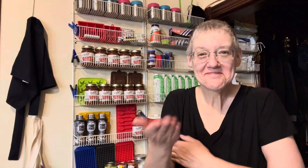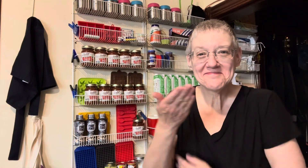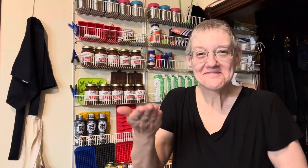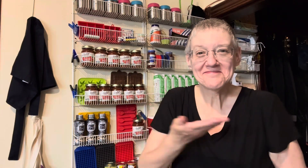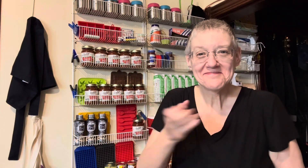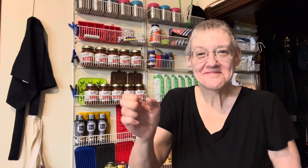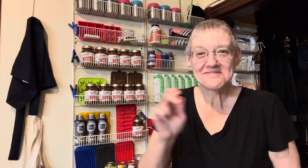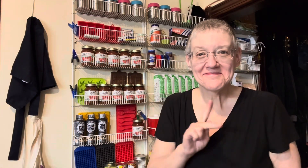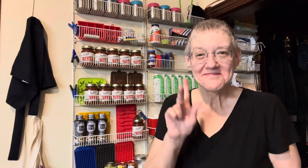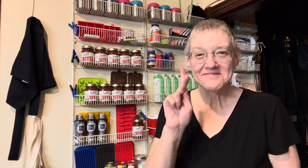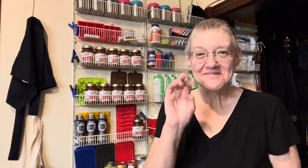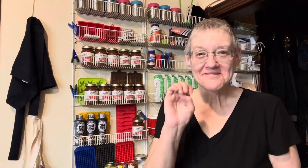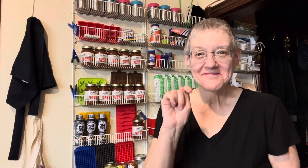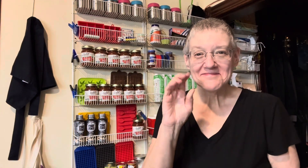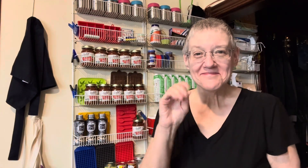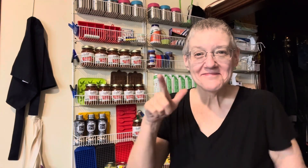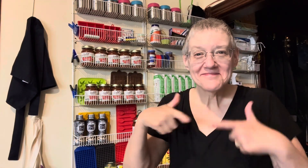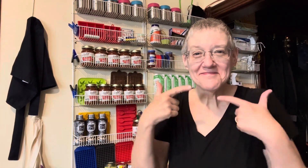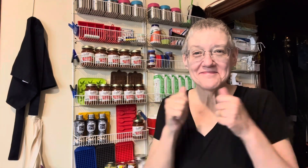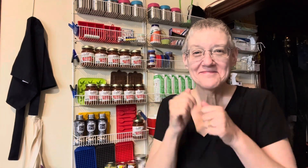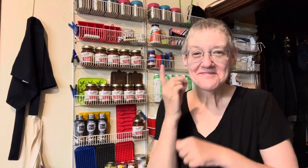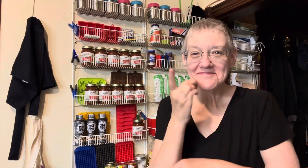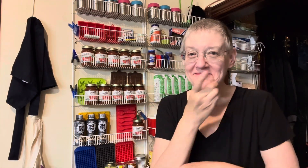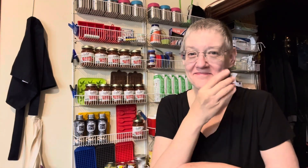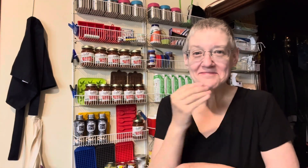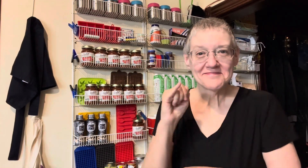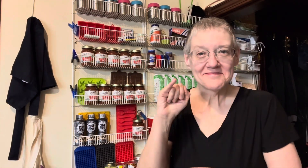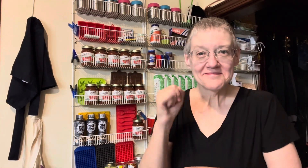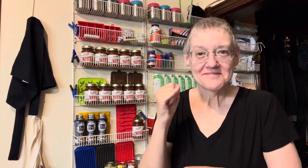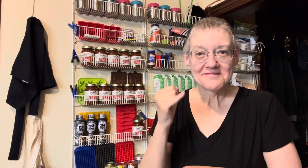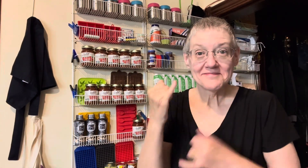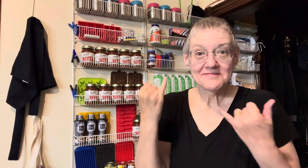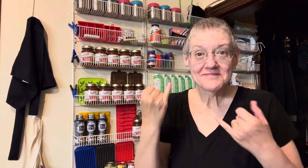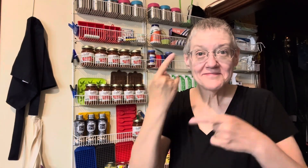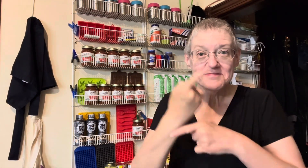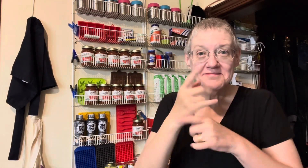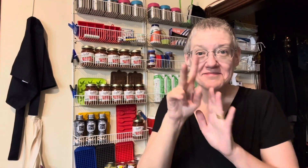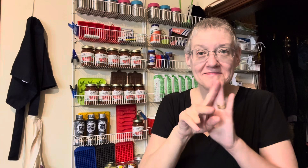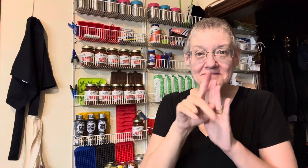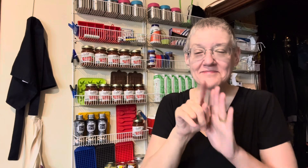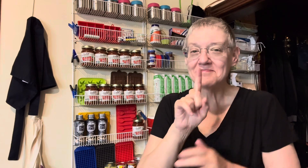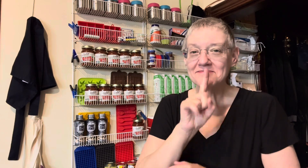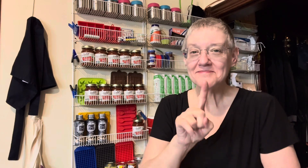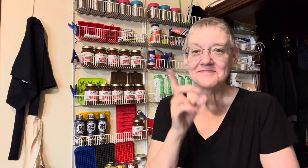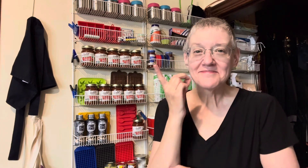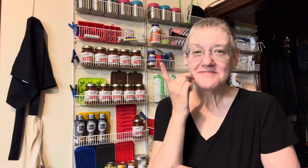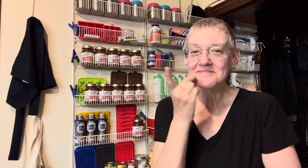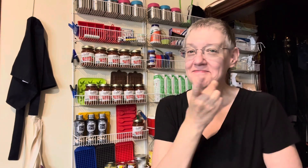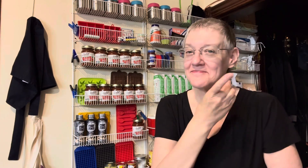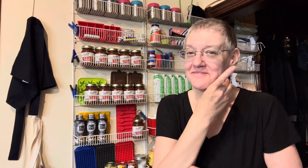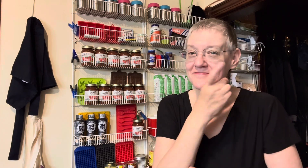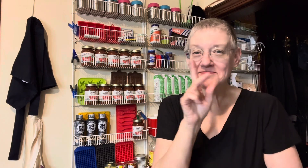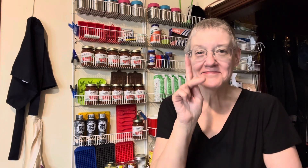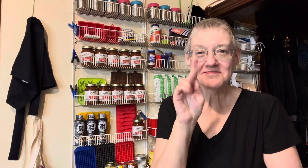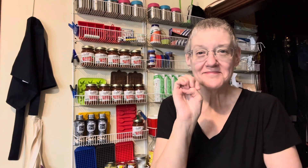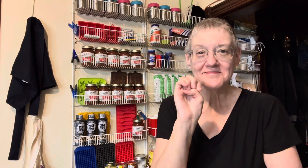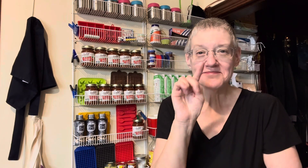Good morning and welcome back to Keto Living with Dale and Judith. Today's video is all about Dale's keto